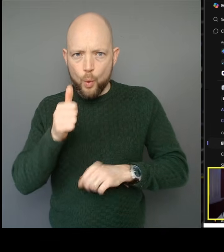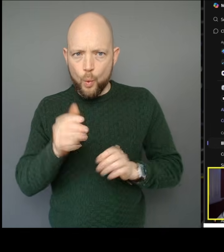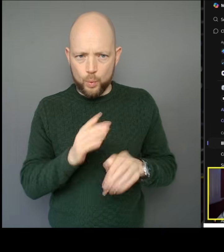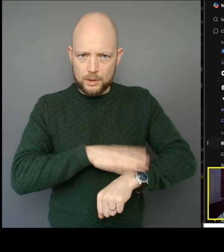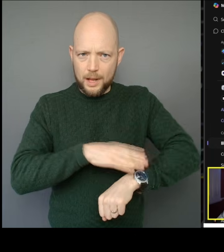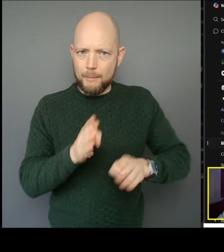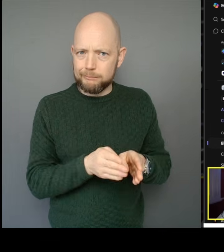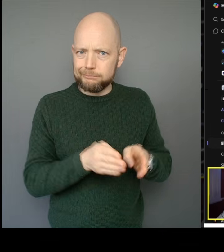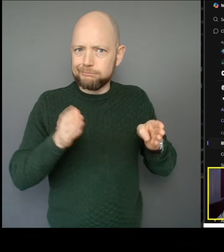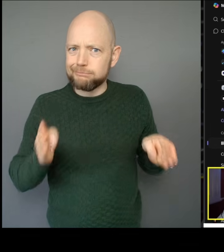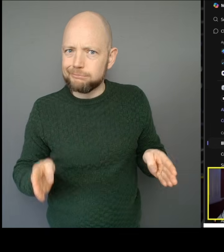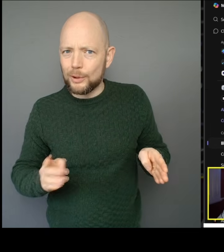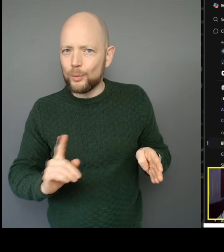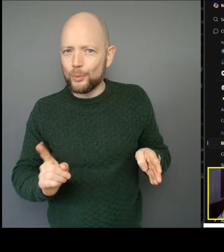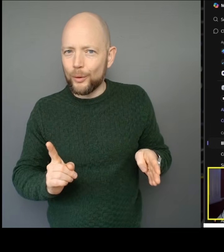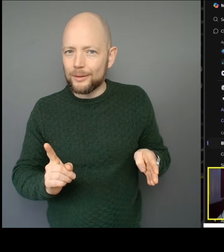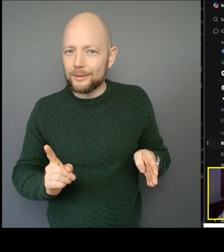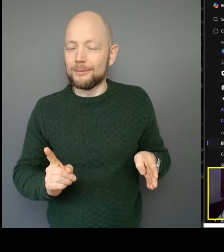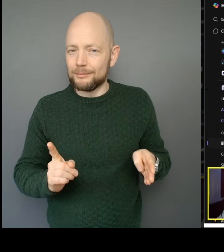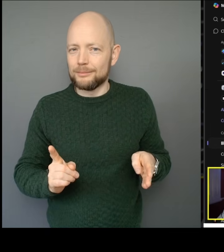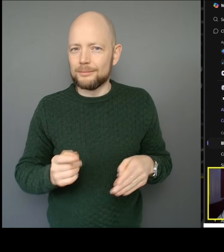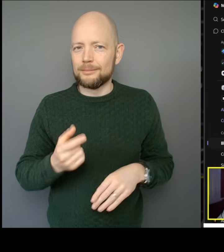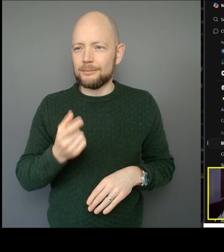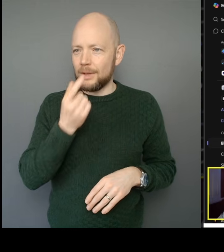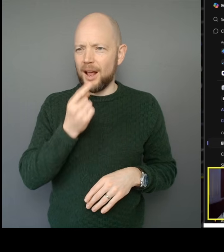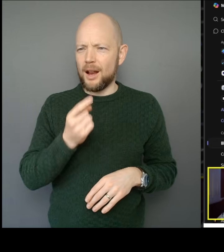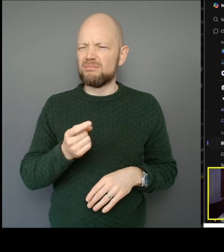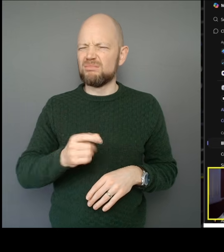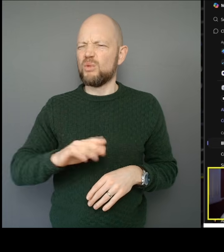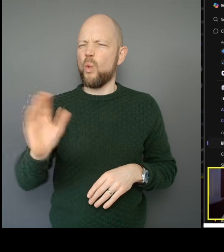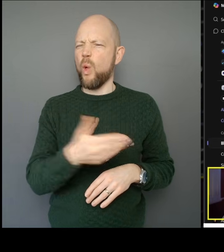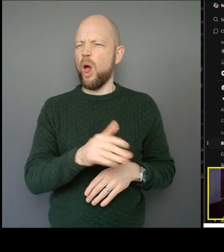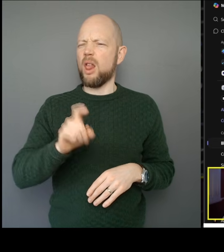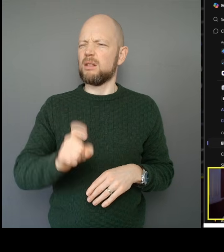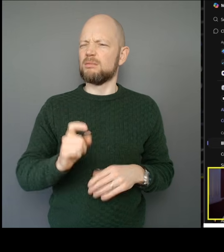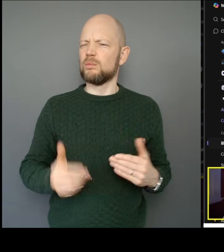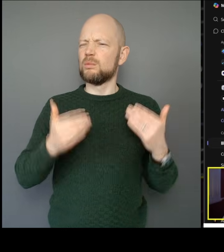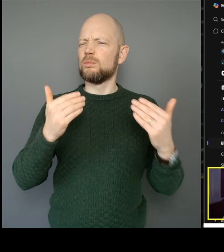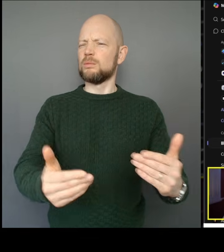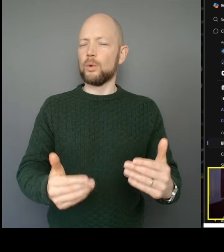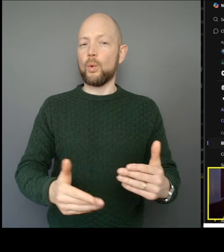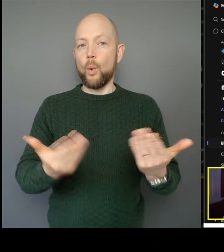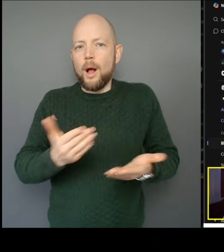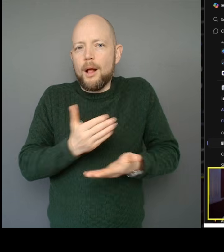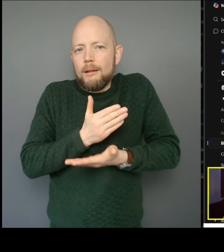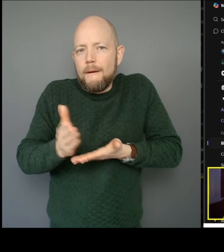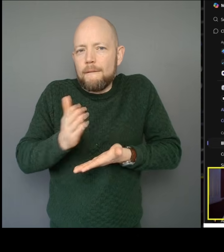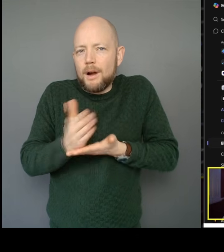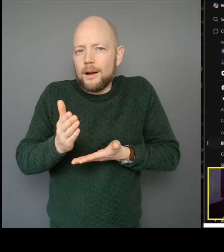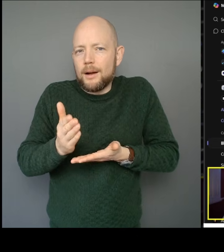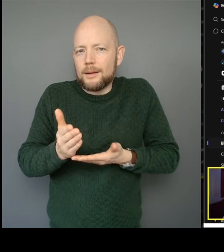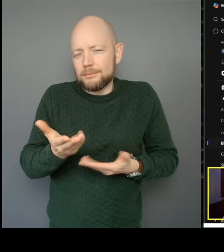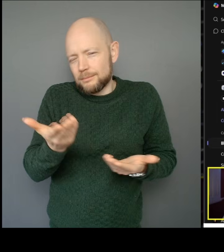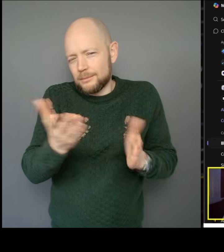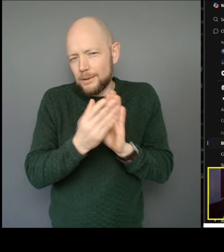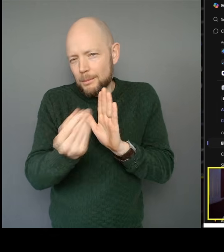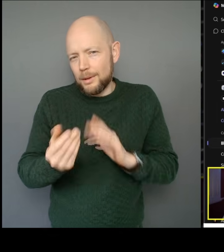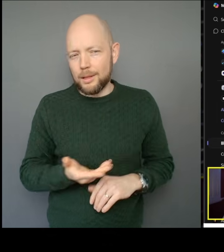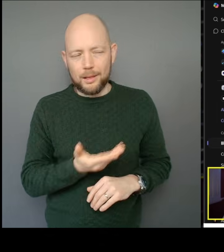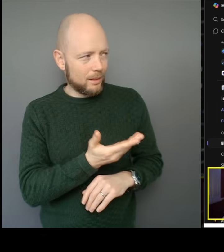So you can basically say, just go ahead, or I can say 1, all